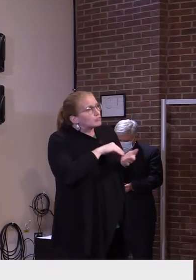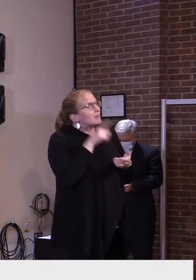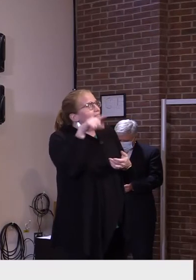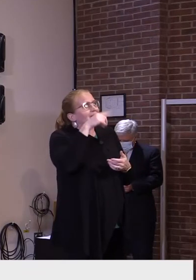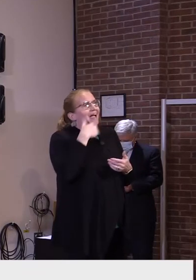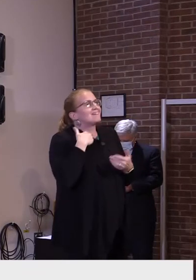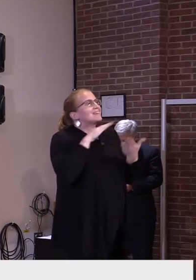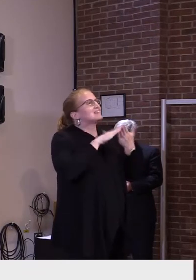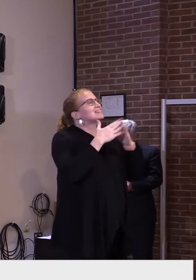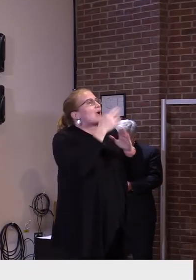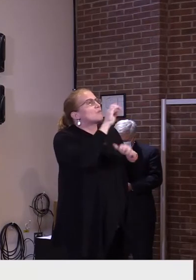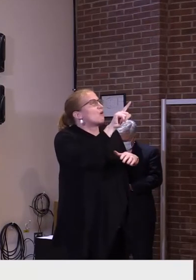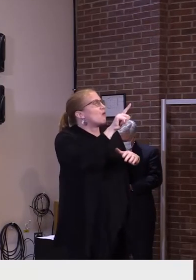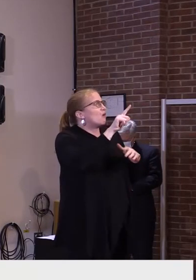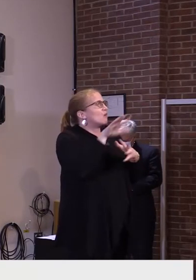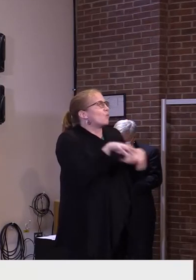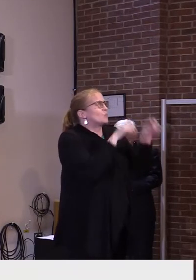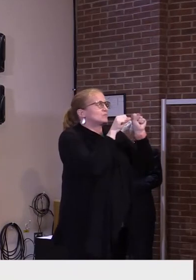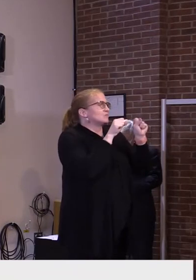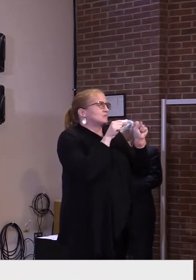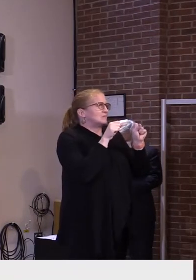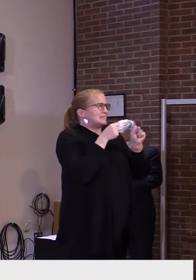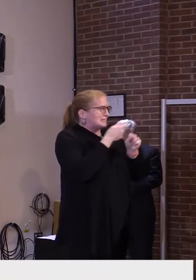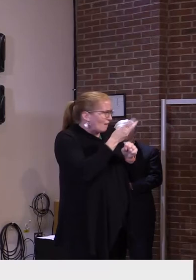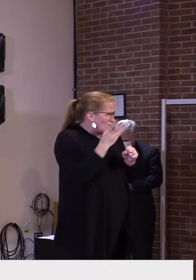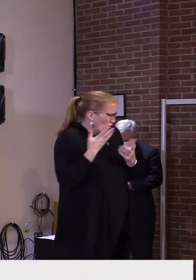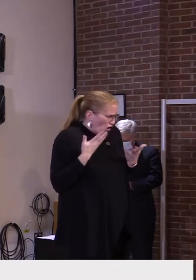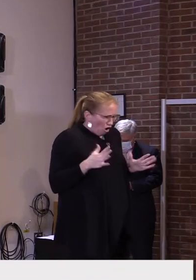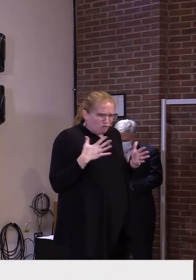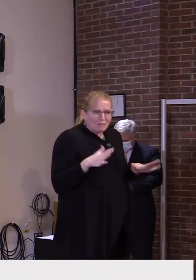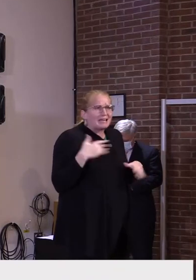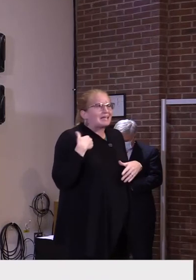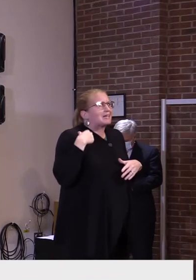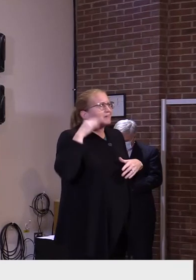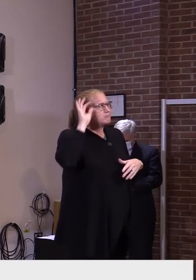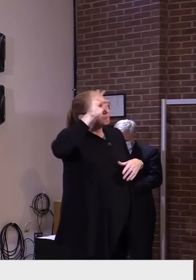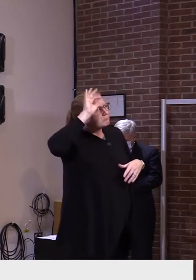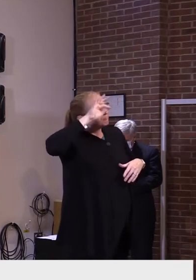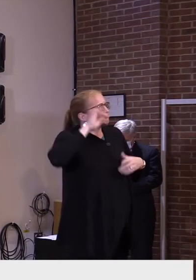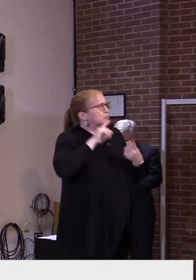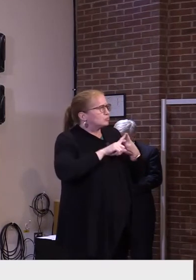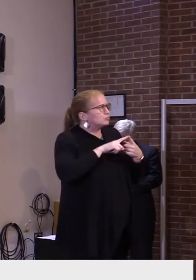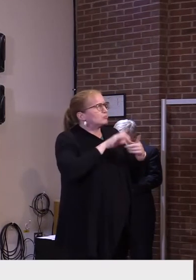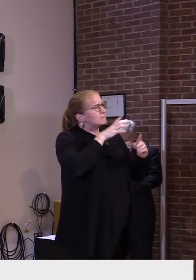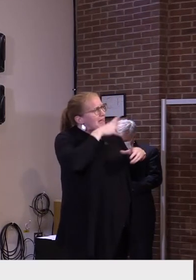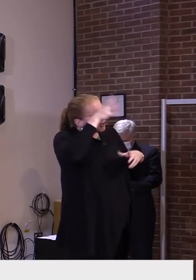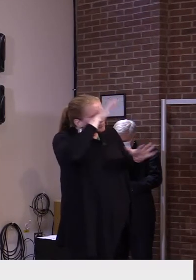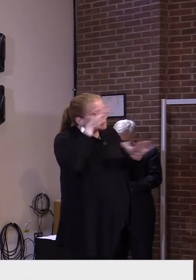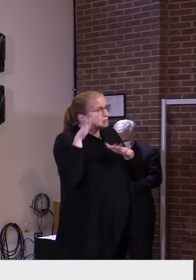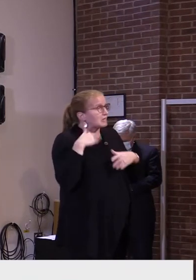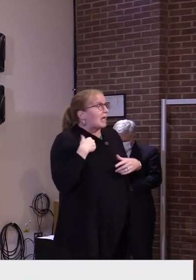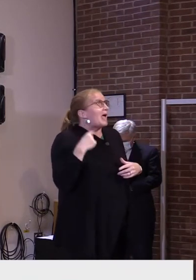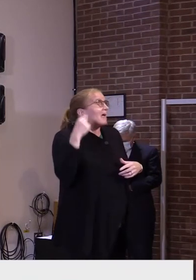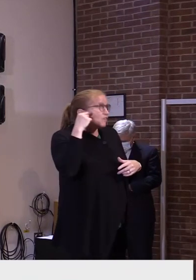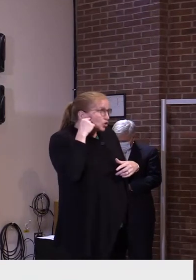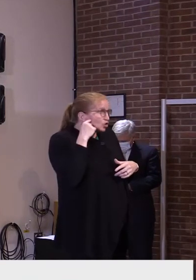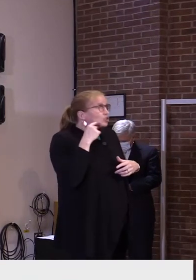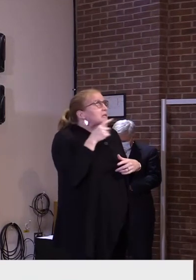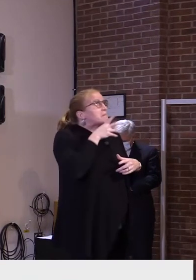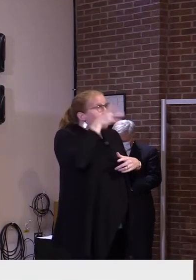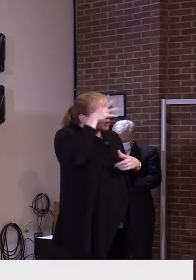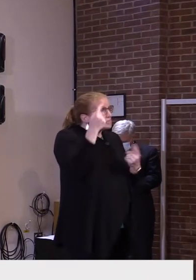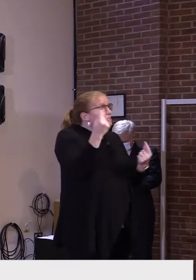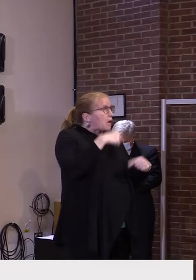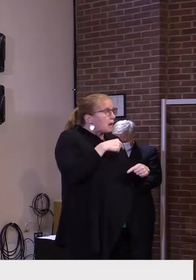So several have been completed already, and I've been kind of informally told that parents with concerns had their